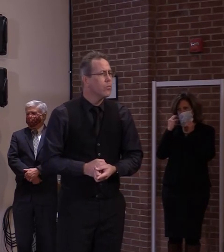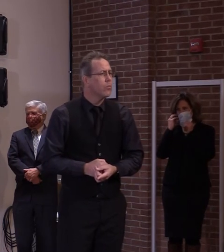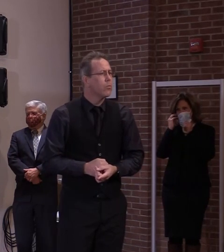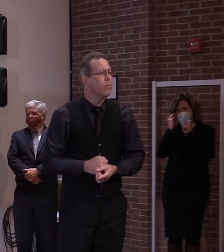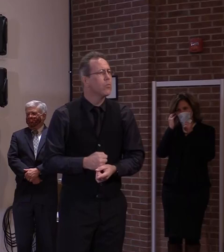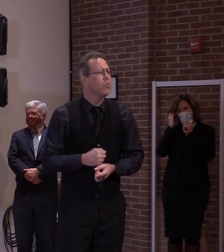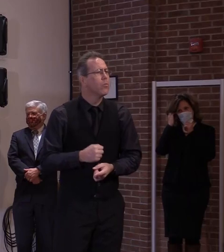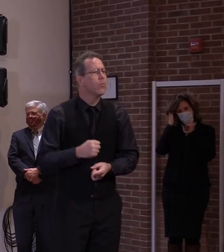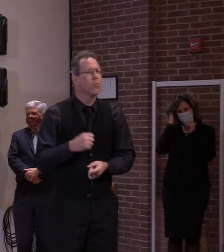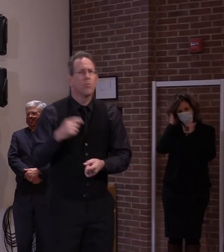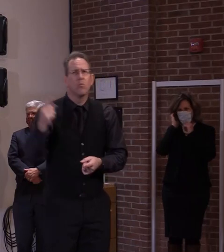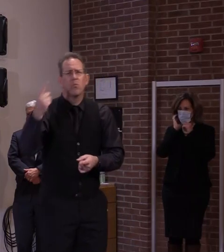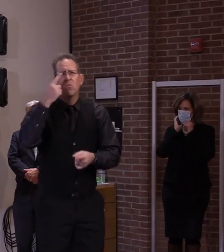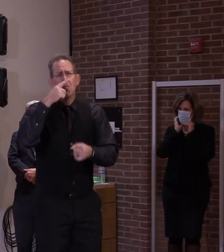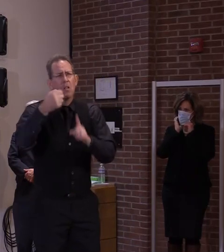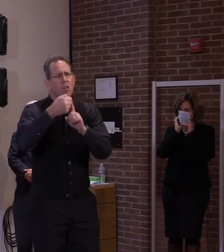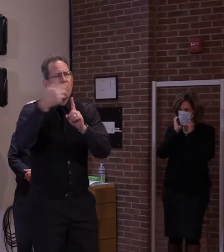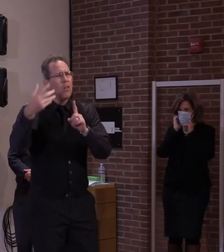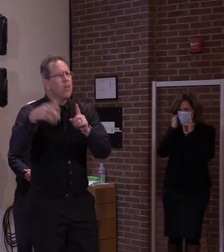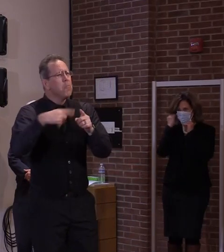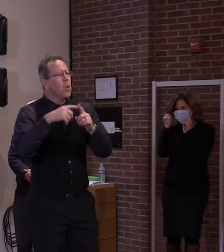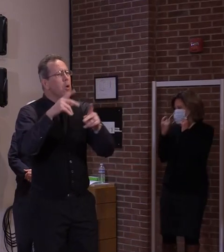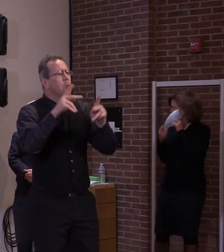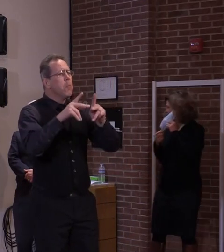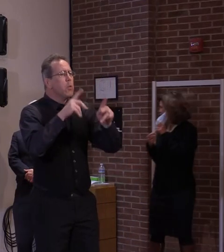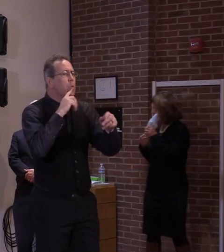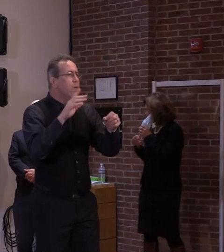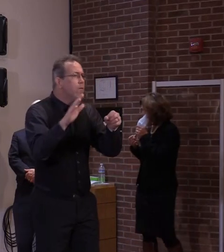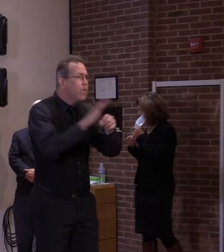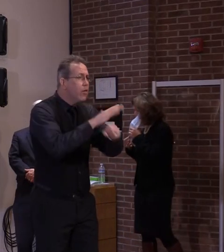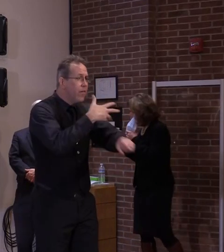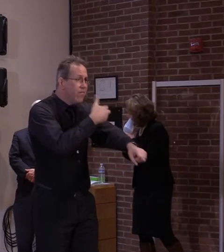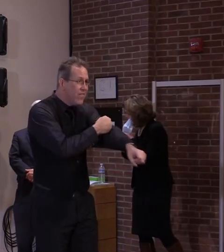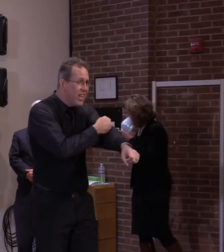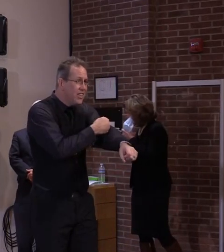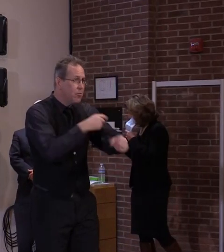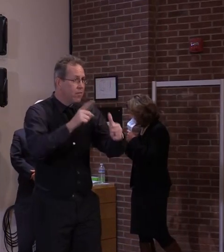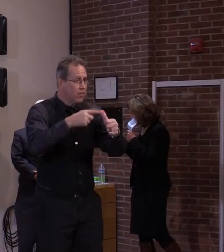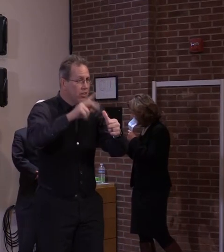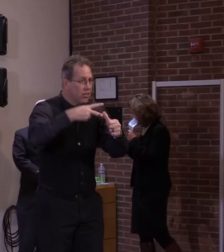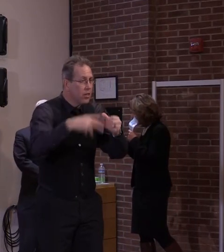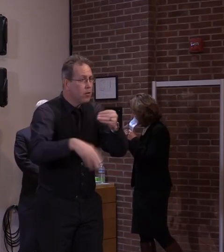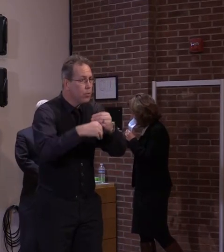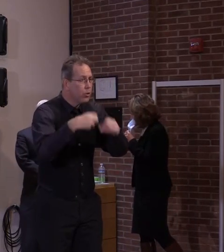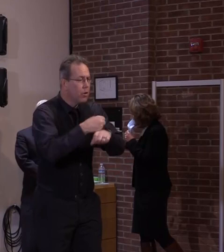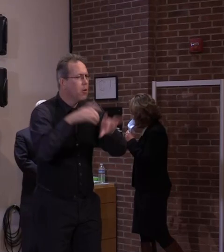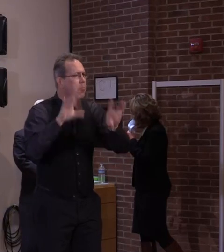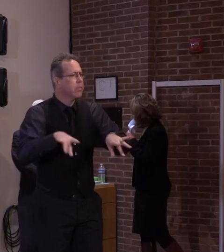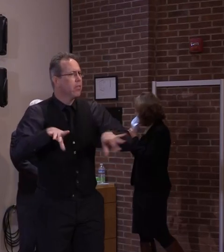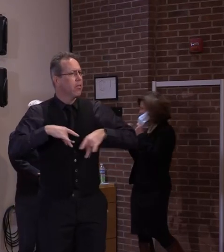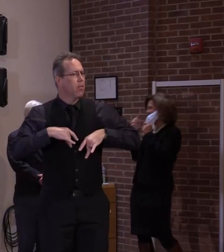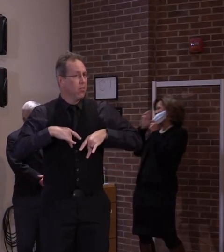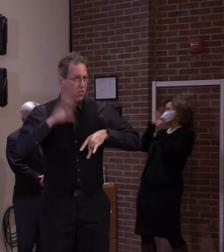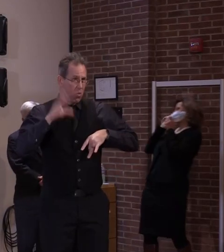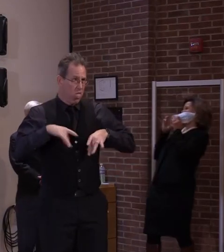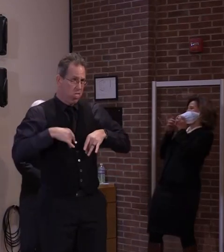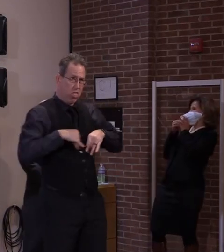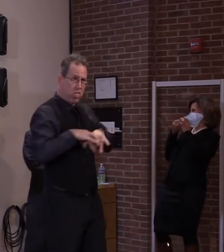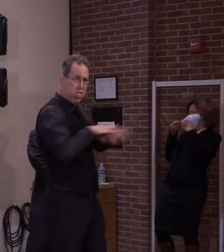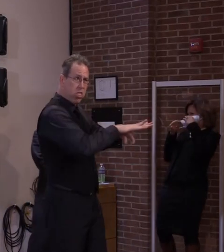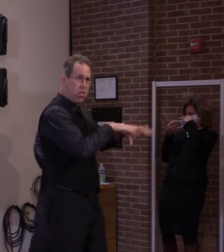about, and if someone is fully boosted and not feeling sick and not showing signs, isn't it